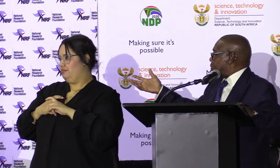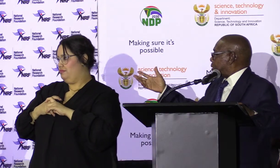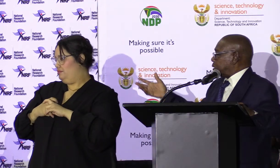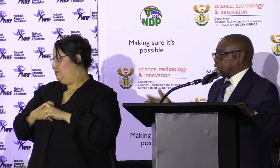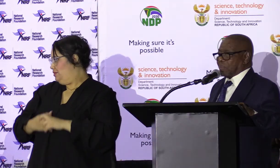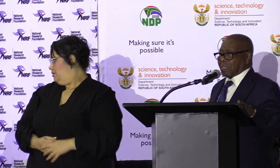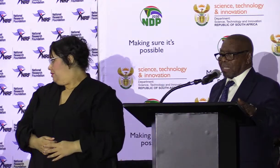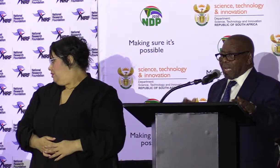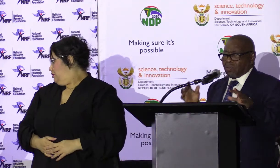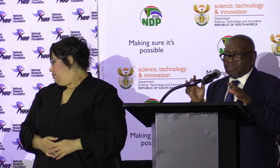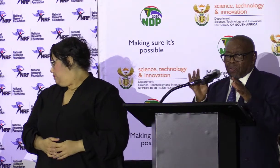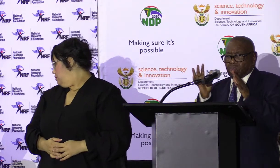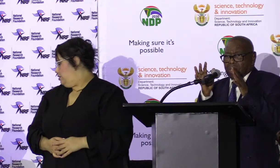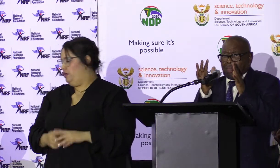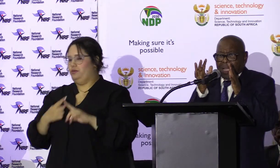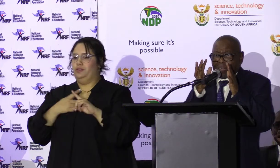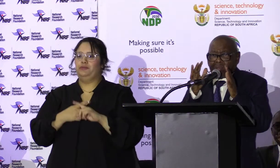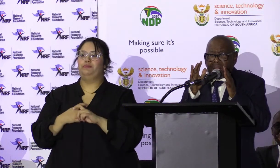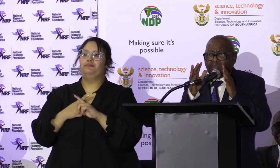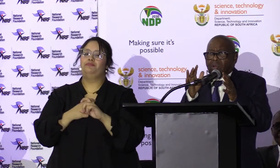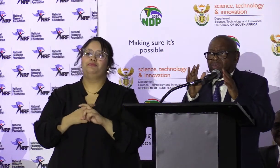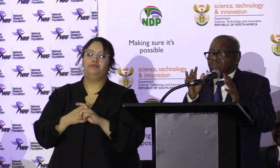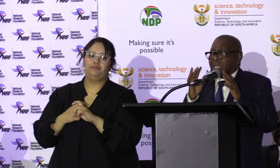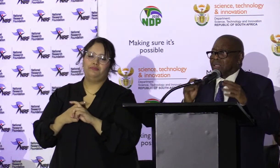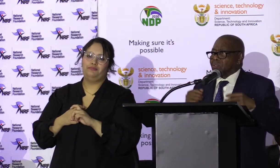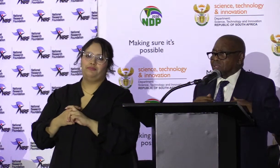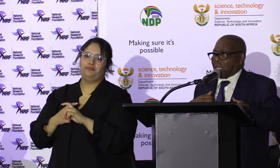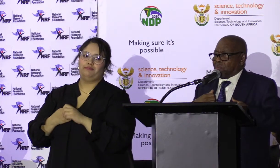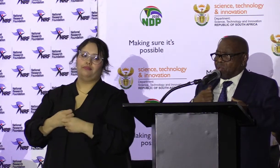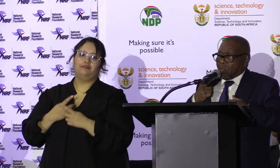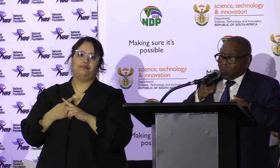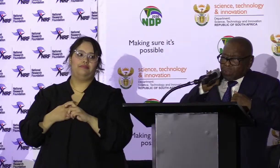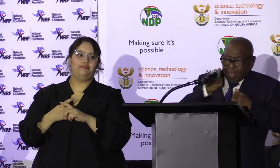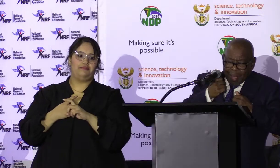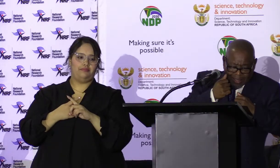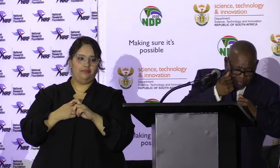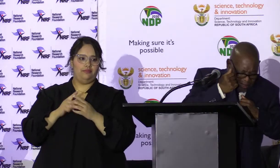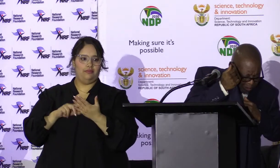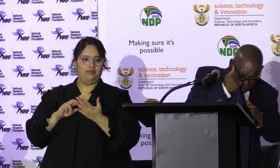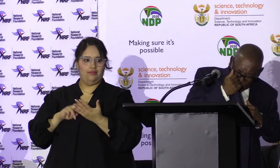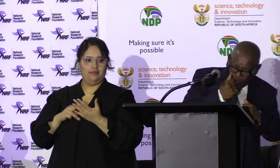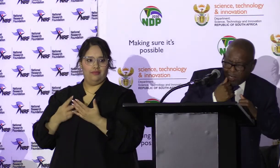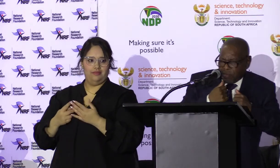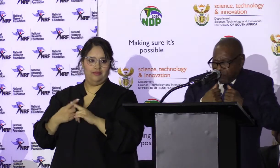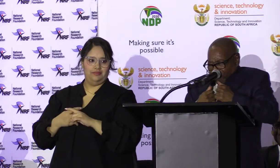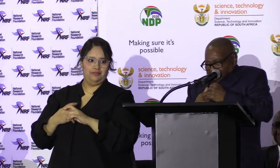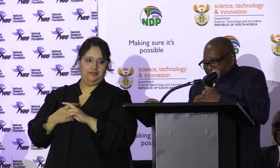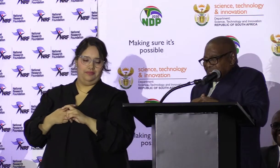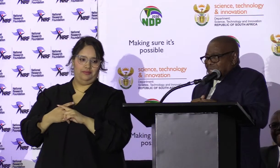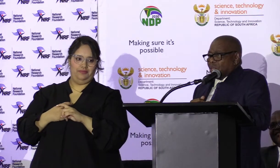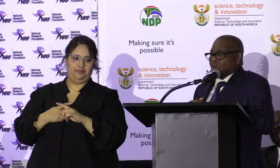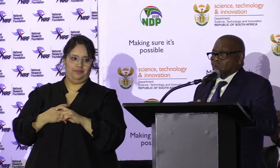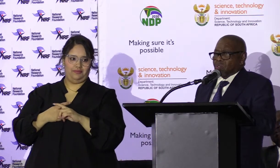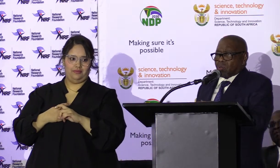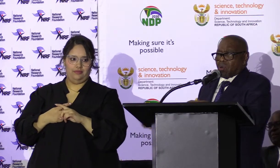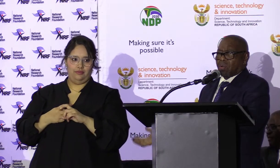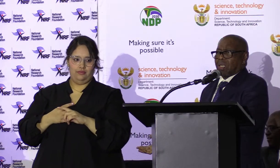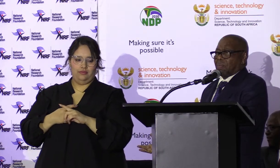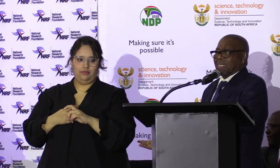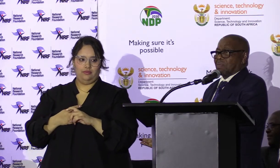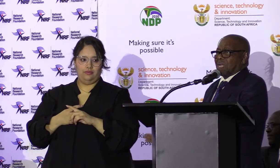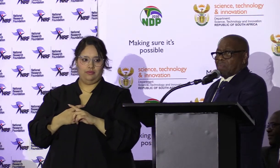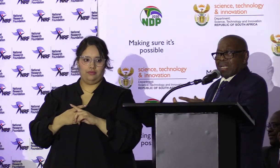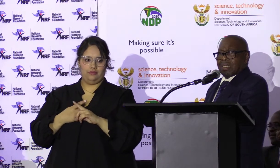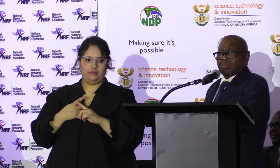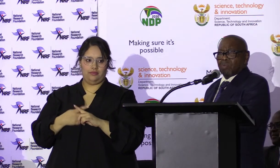laba bepolitiki manje, hayi uvela ucabange bona bodwa uthi hey Nkosi yami, ucabange imicibisholo le ifike manje uze